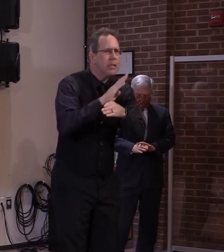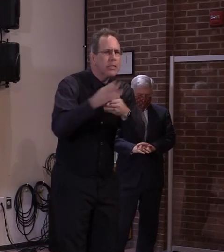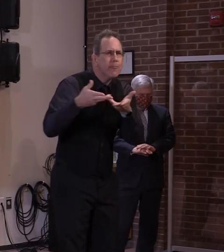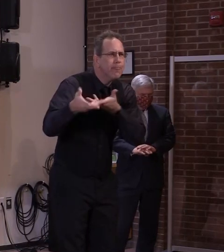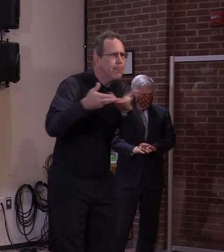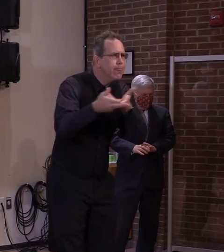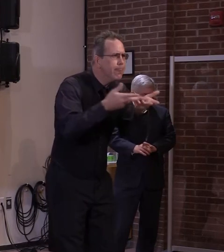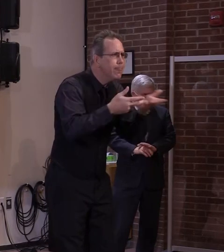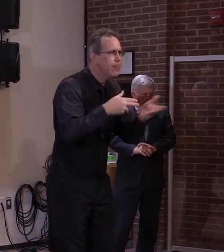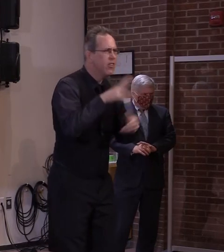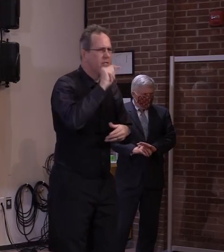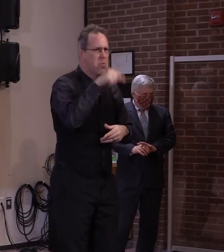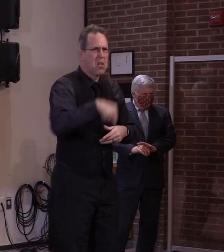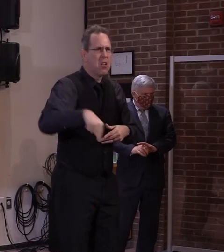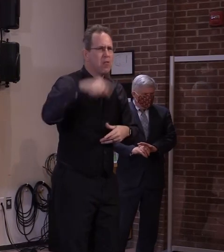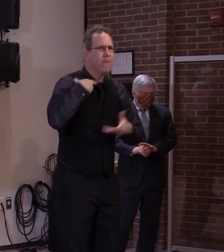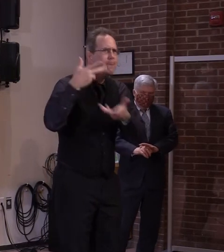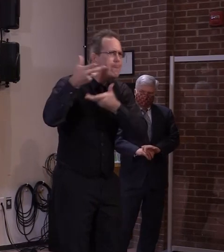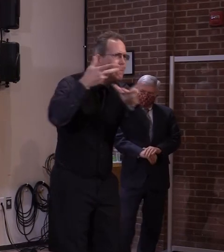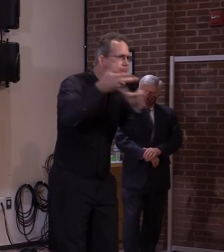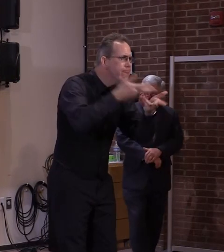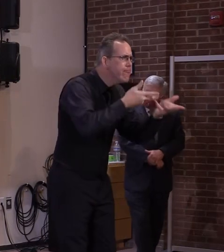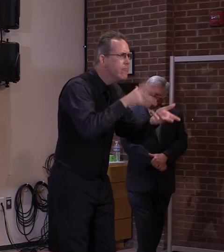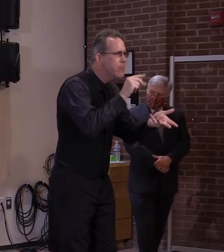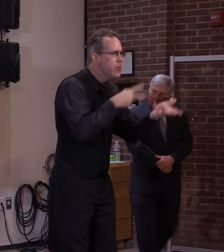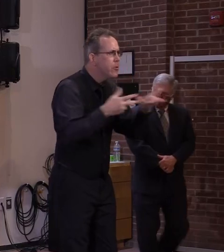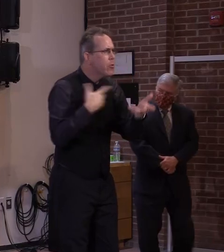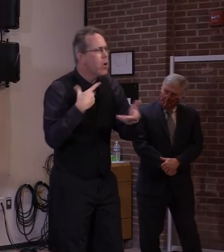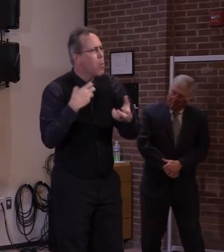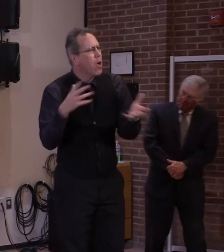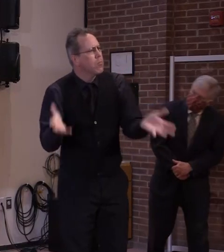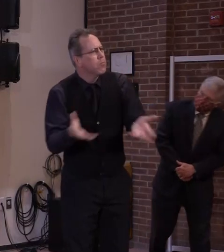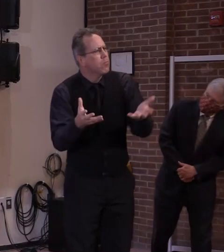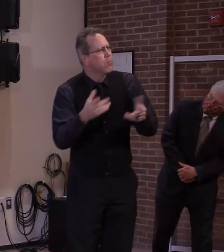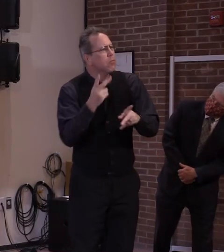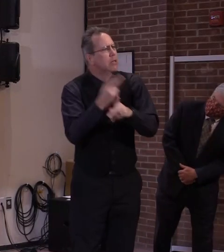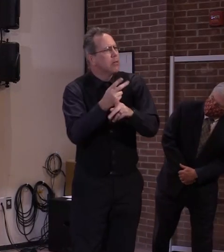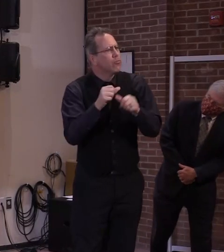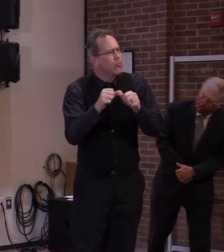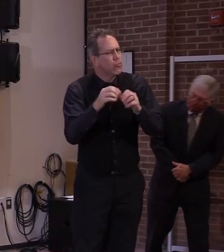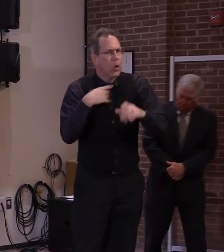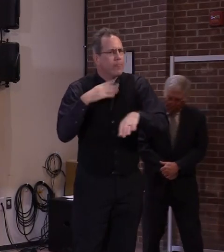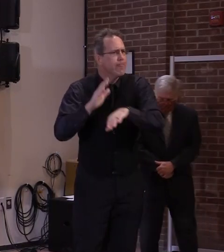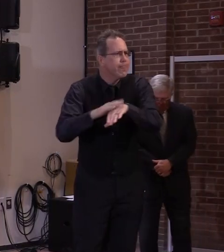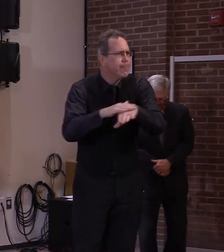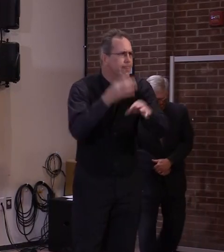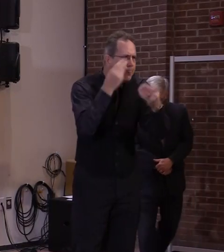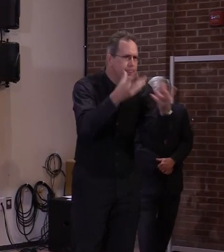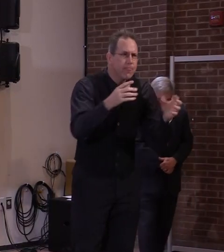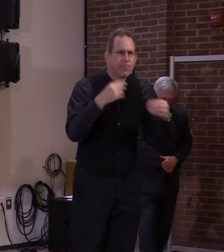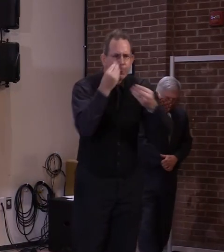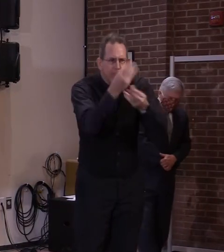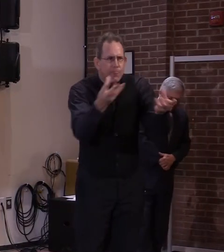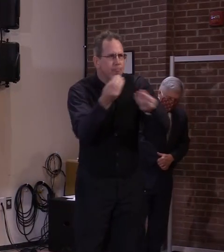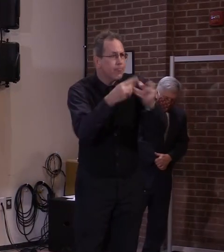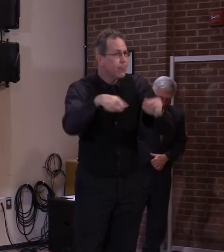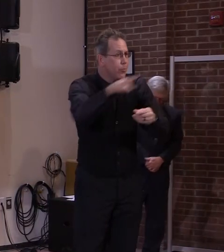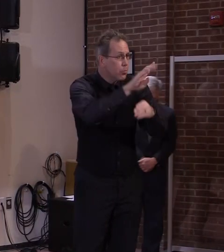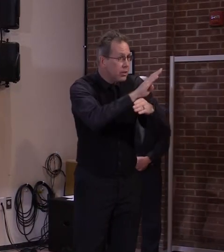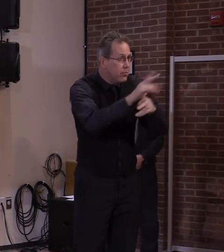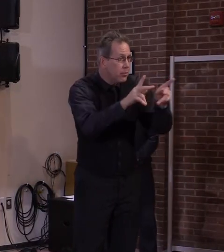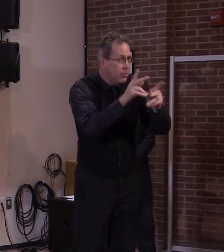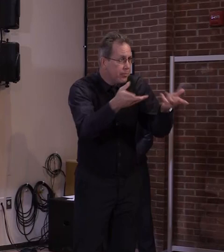resources available to them in the months ahead. As the governor mentioned, we are in a very different place than we were just a year